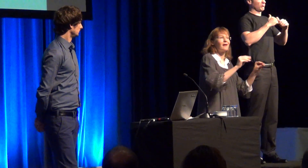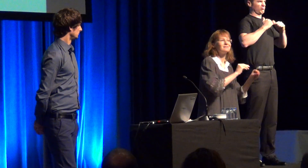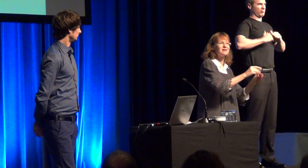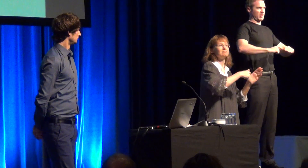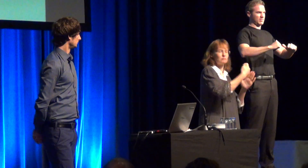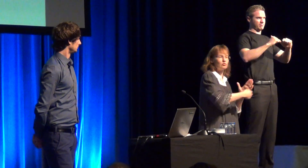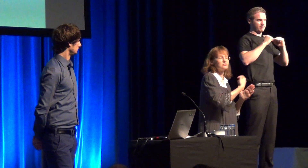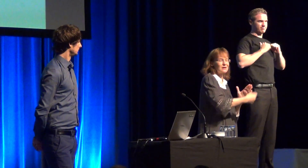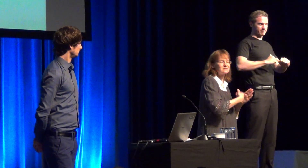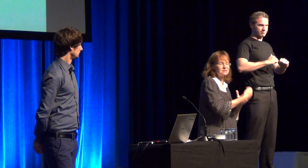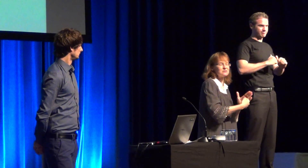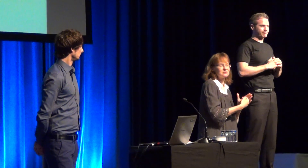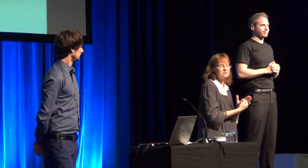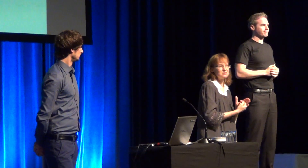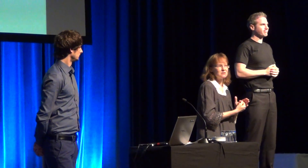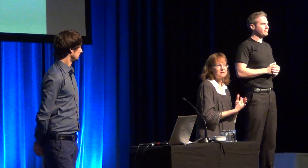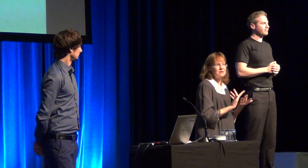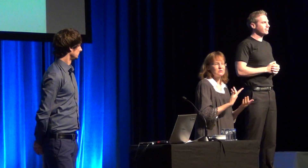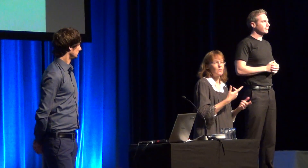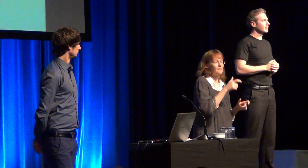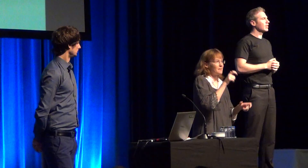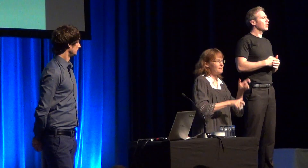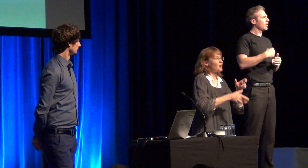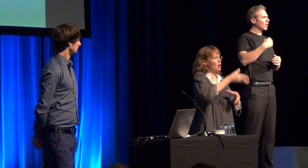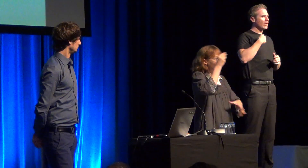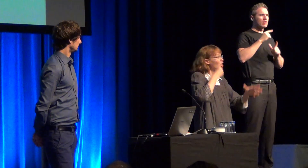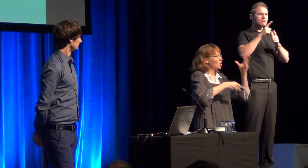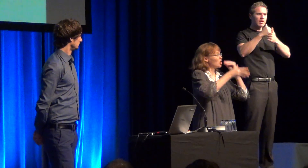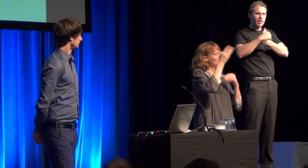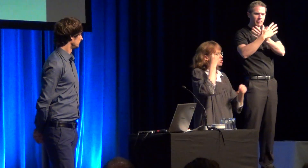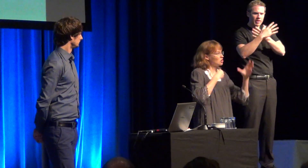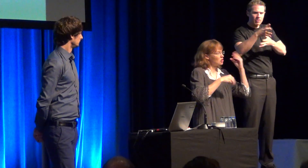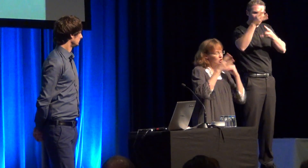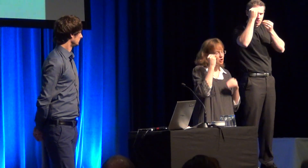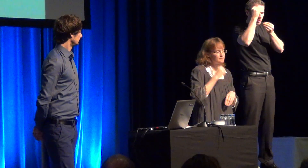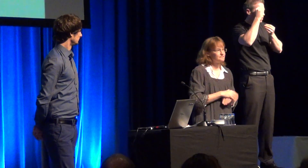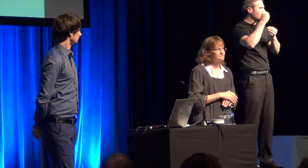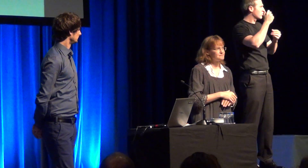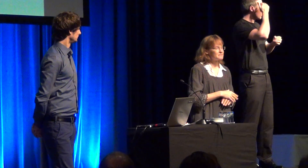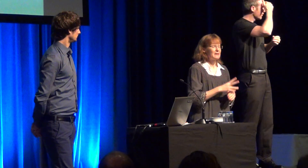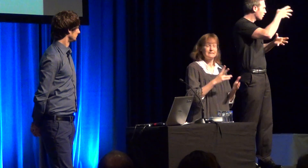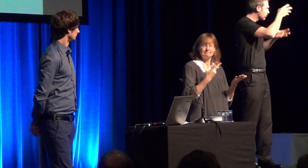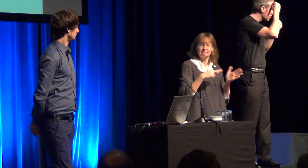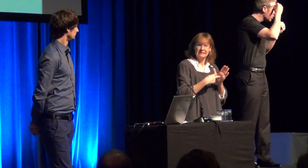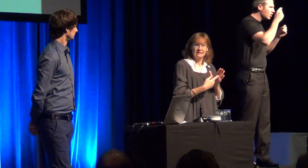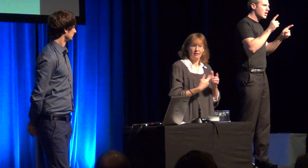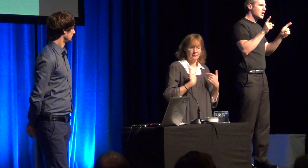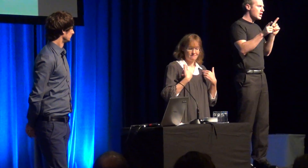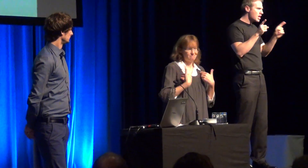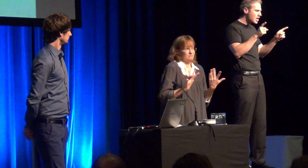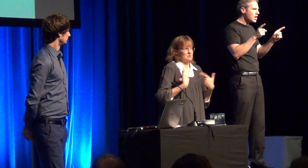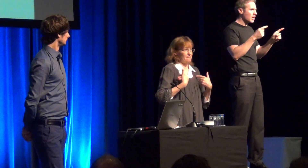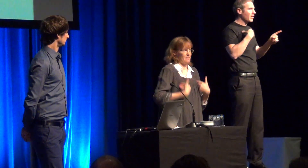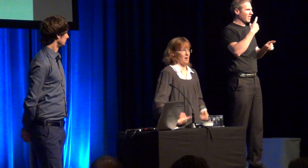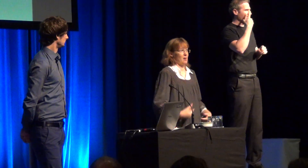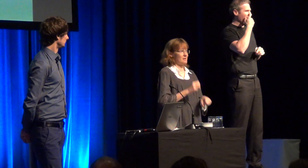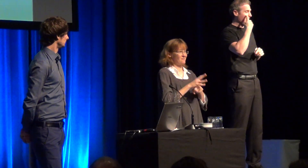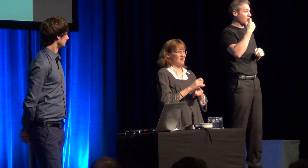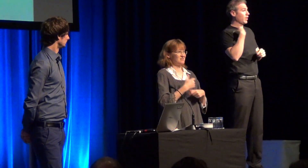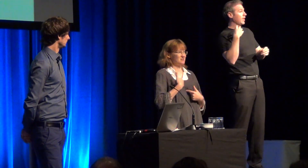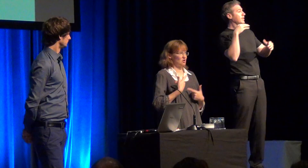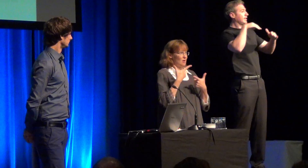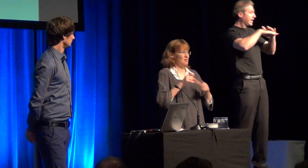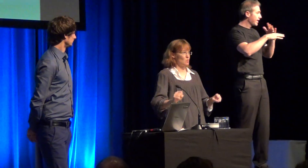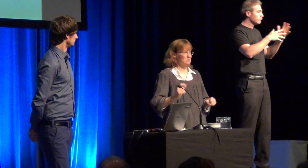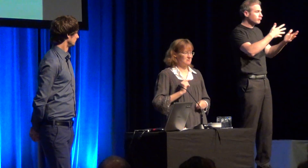From what we've learned in Albania and in Kosovo, a lot of people were able to learn much from those projects, which